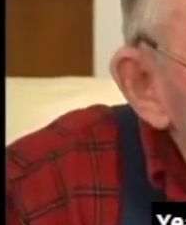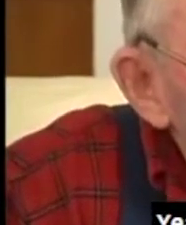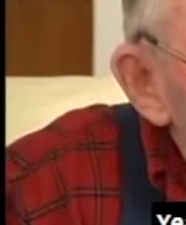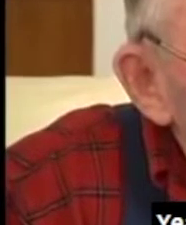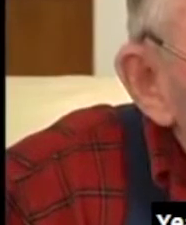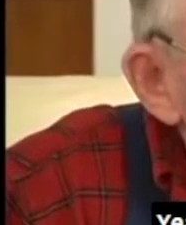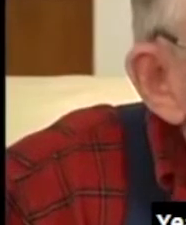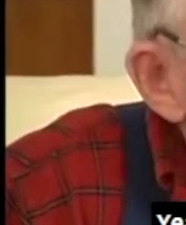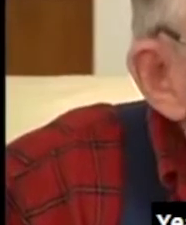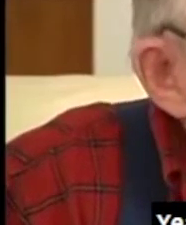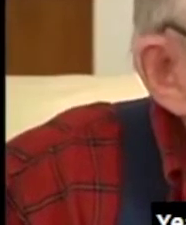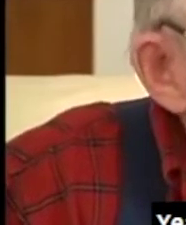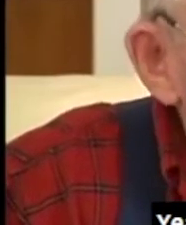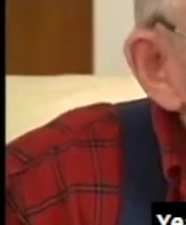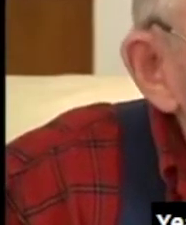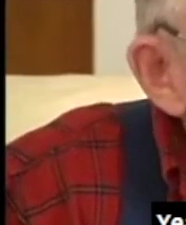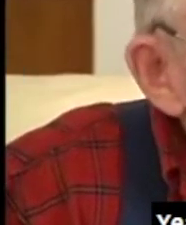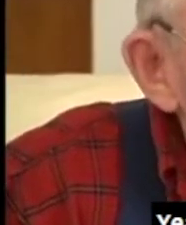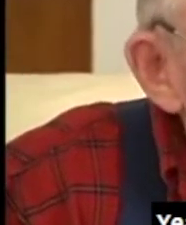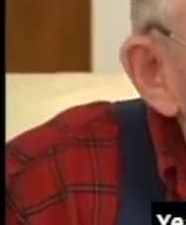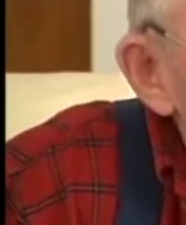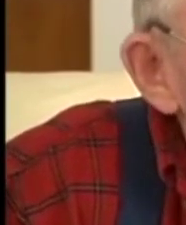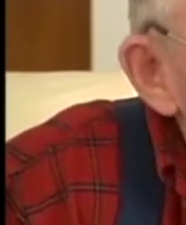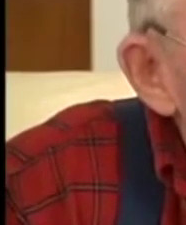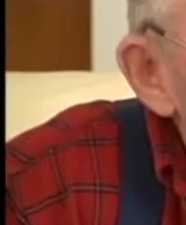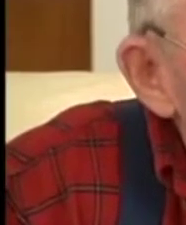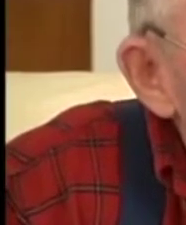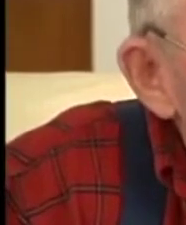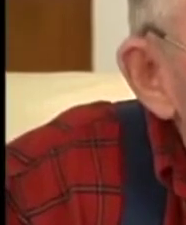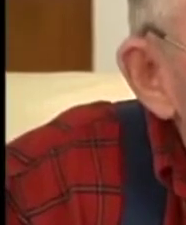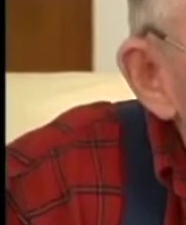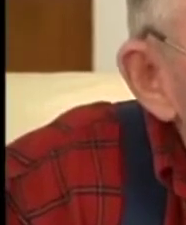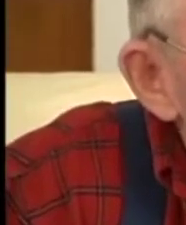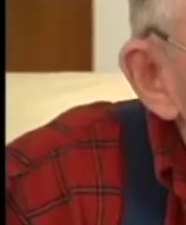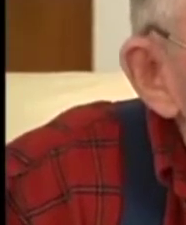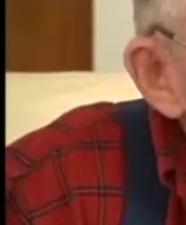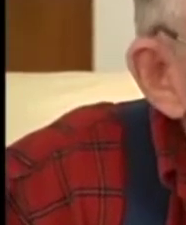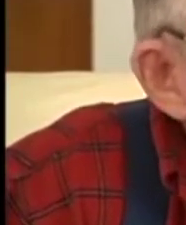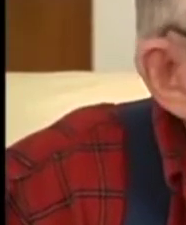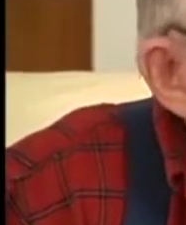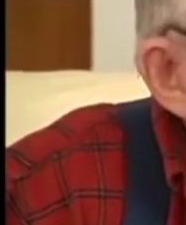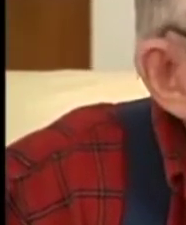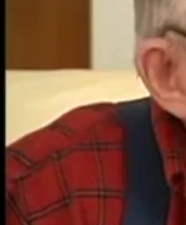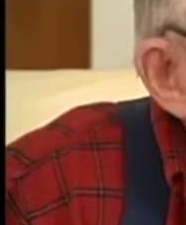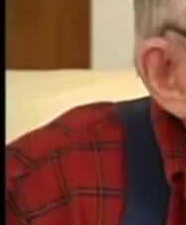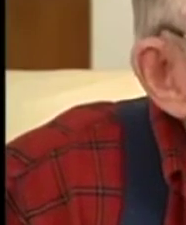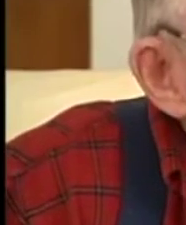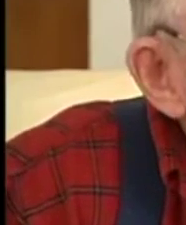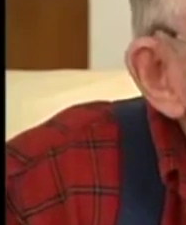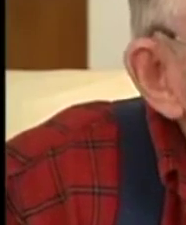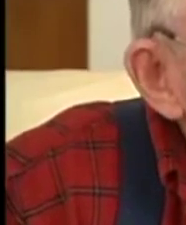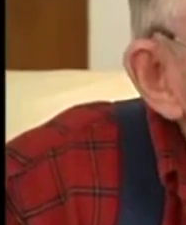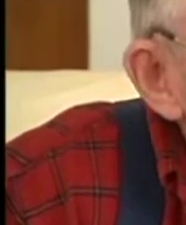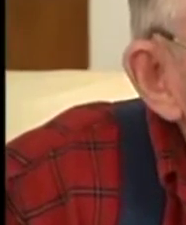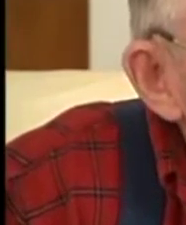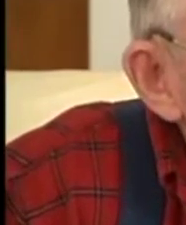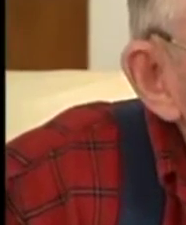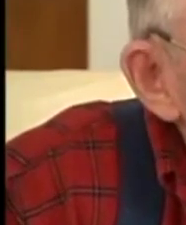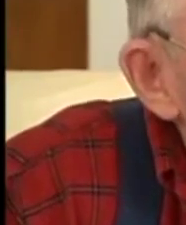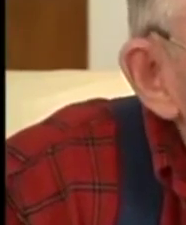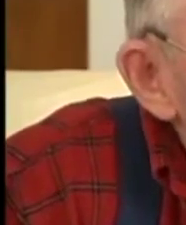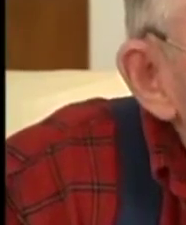could, a little. It's been so long now that I forgot a lot of it, a lot of the signs. What signs do you